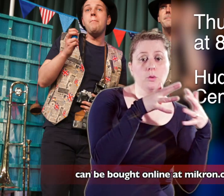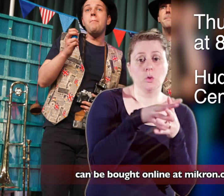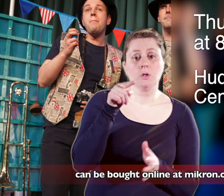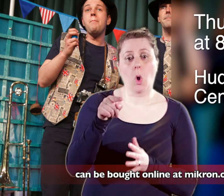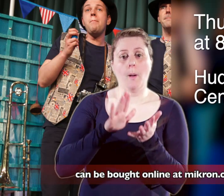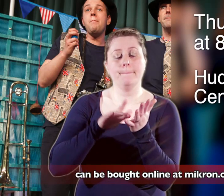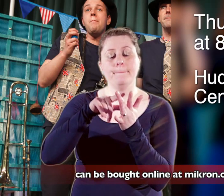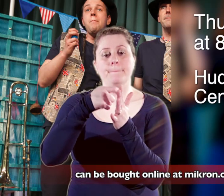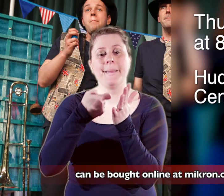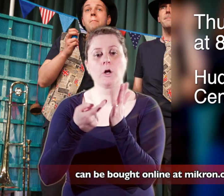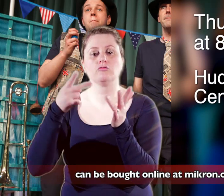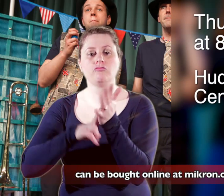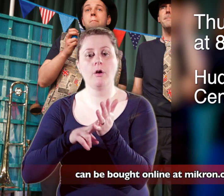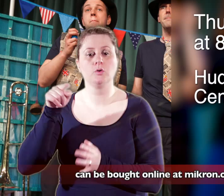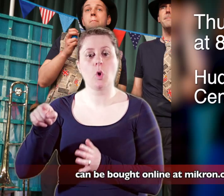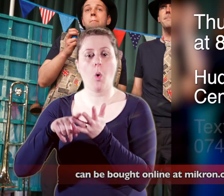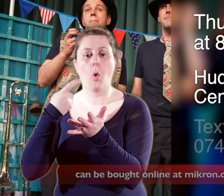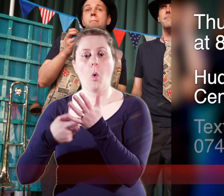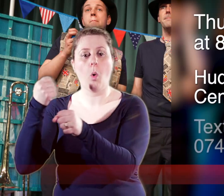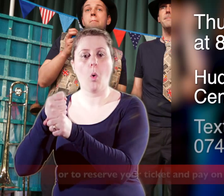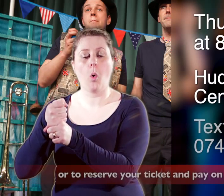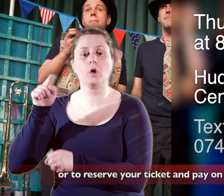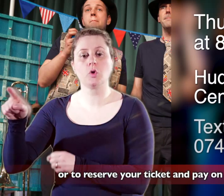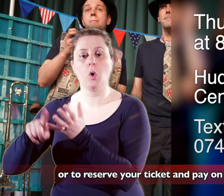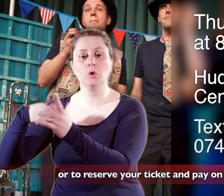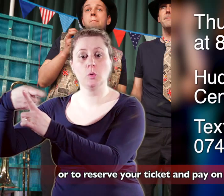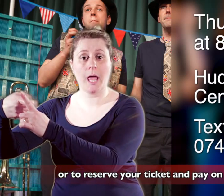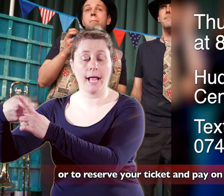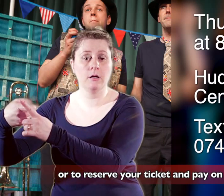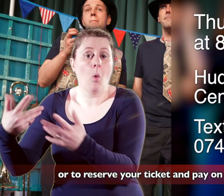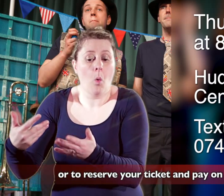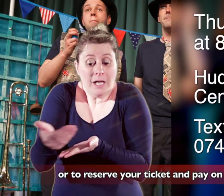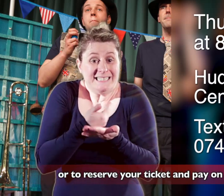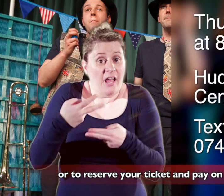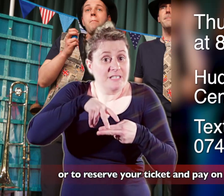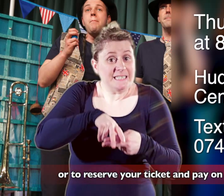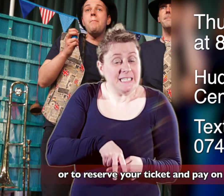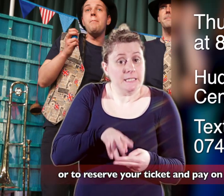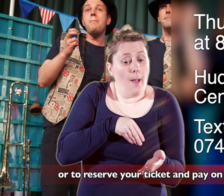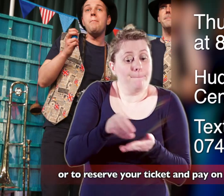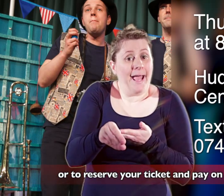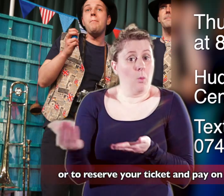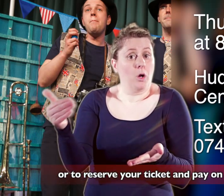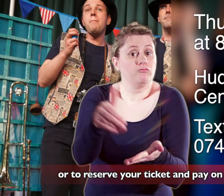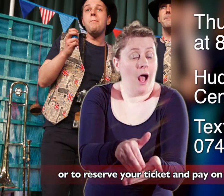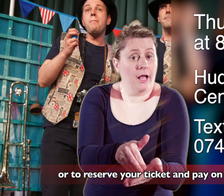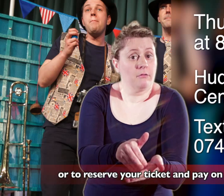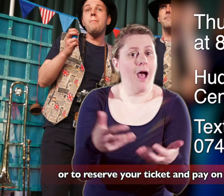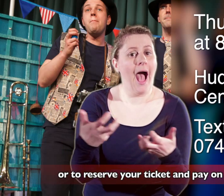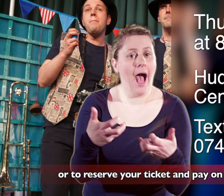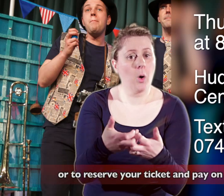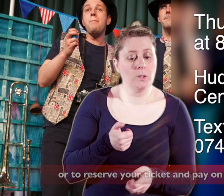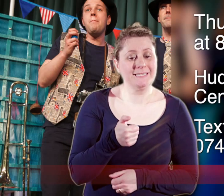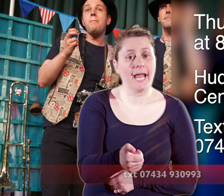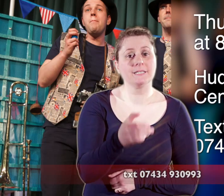.micron.org.uk Or, to reserve your ticket and pay cash on the